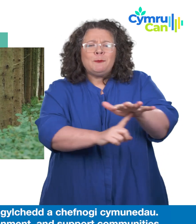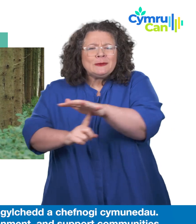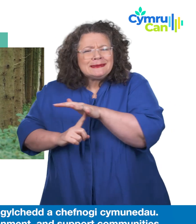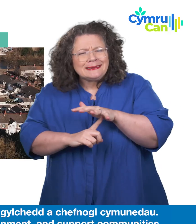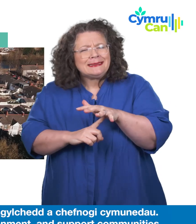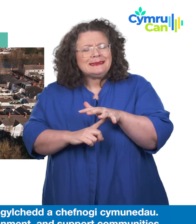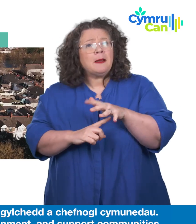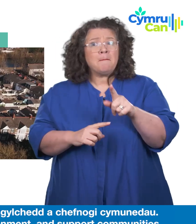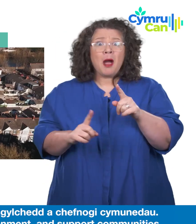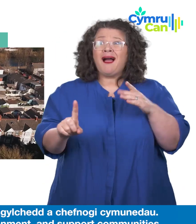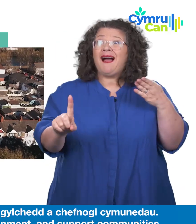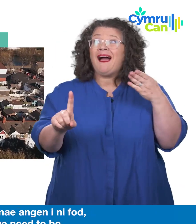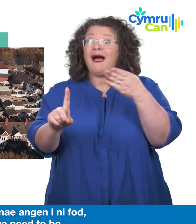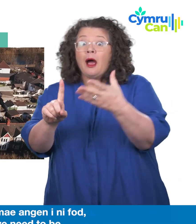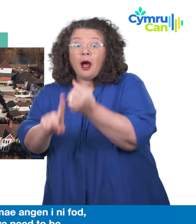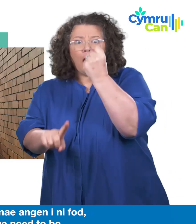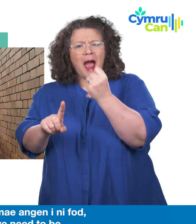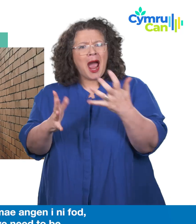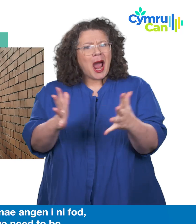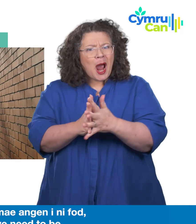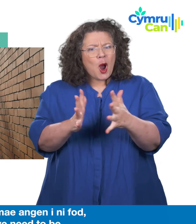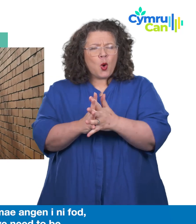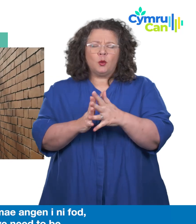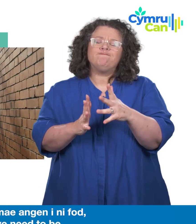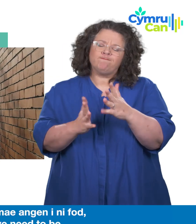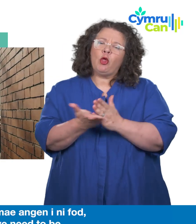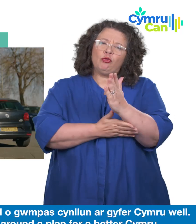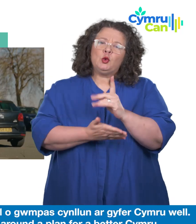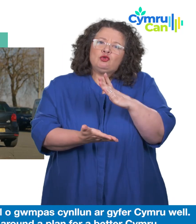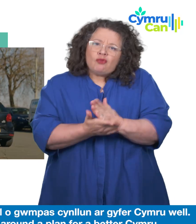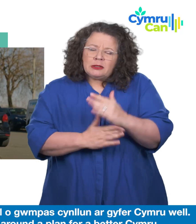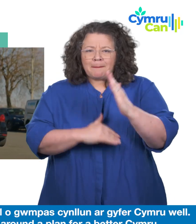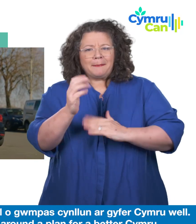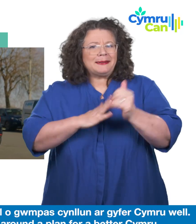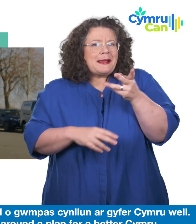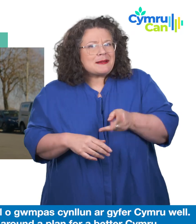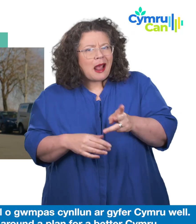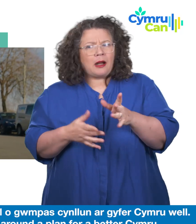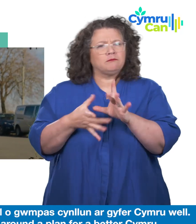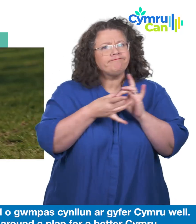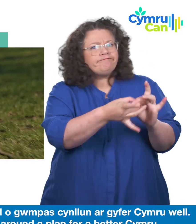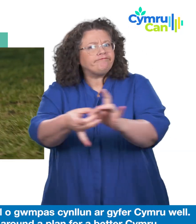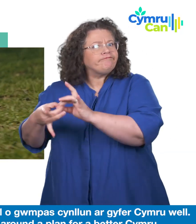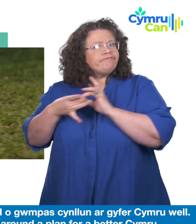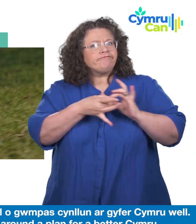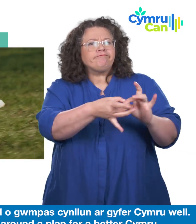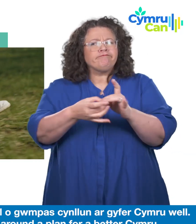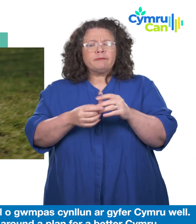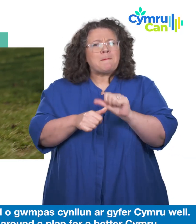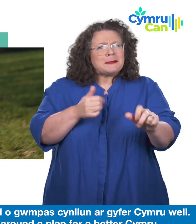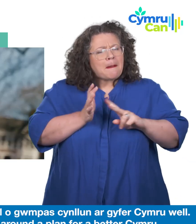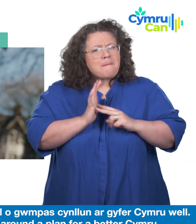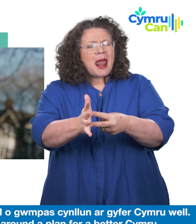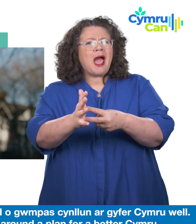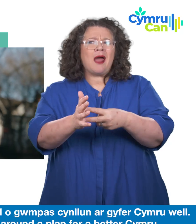and support communities. But to get to where we need to be, we have to rebuild trust and unite people